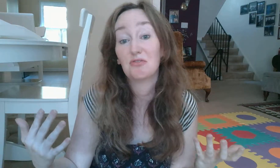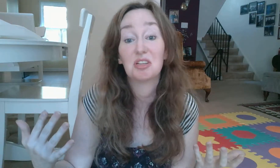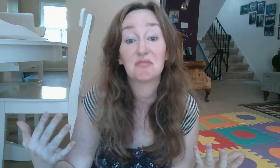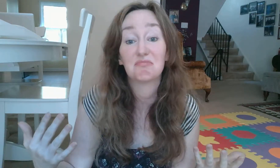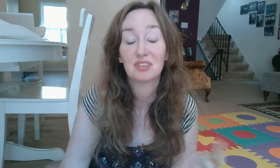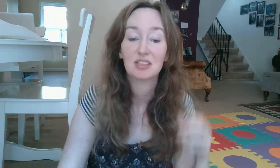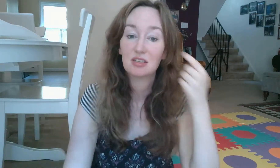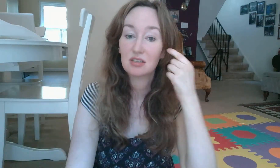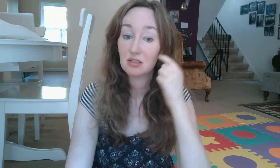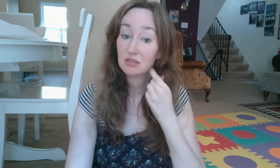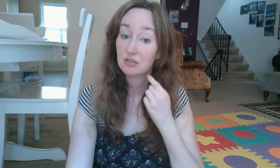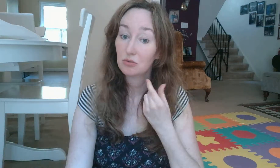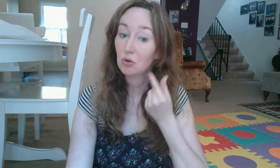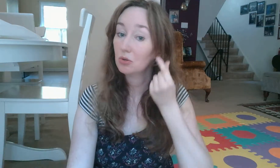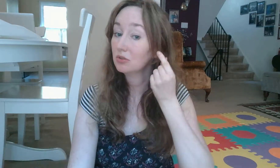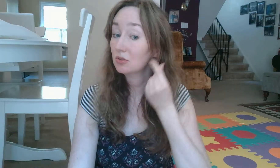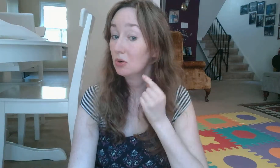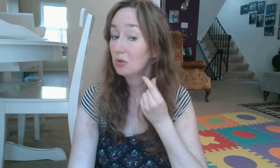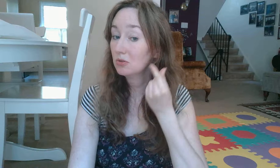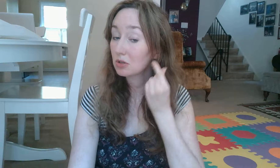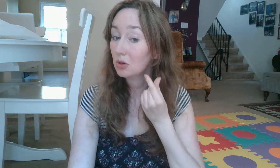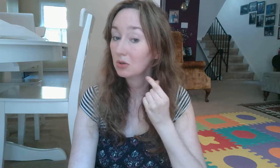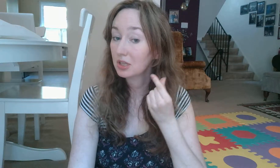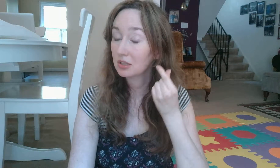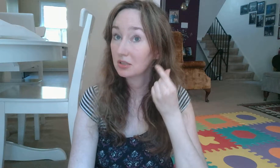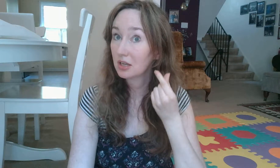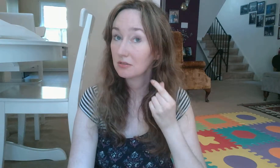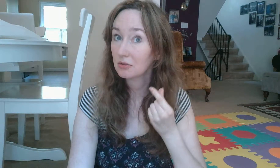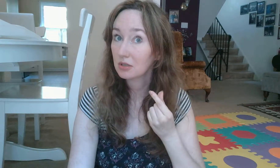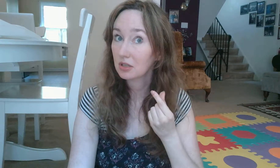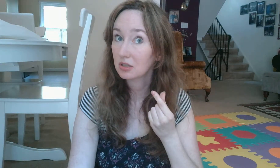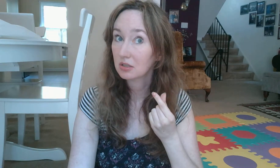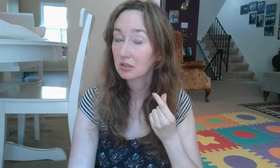California. So gold or golden, California.